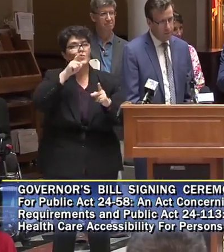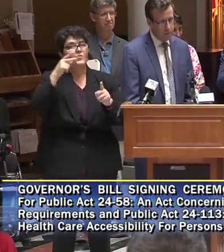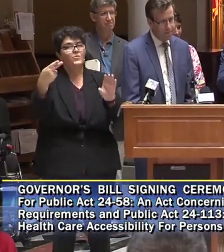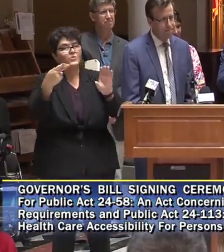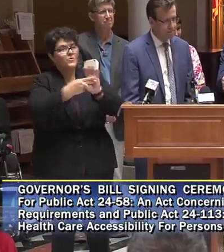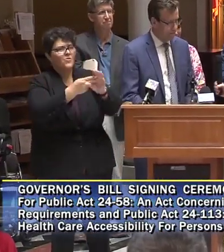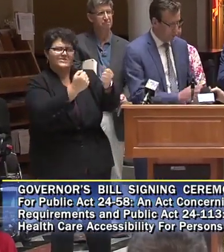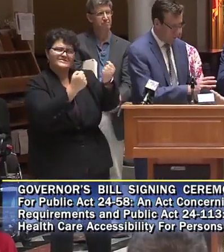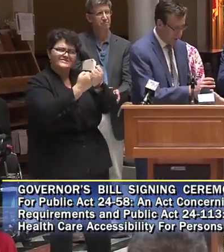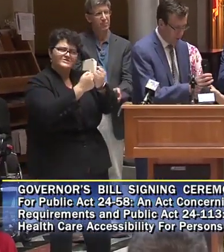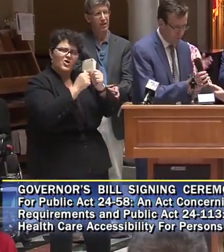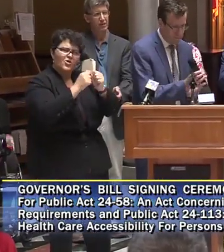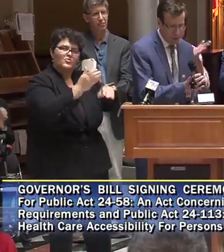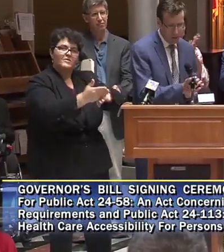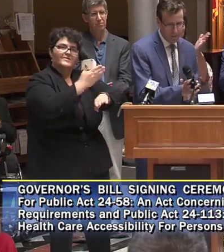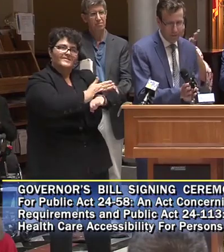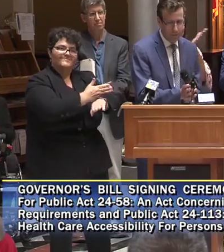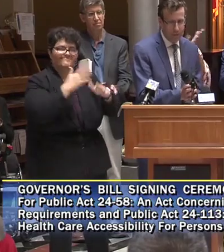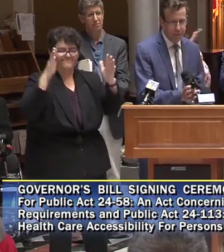endeavor.